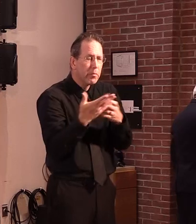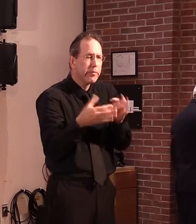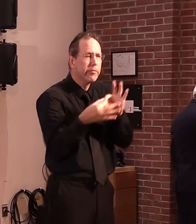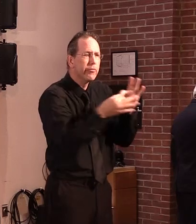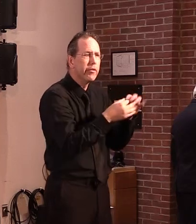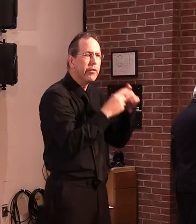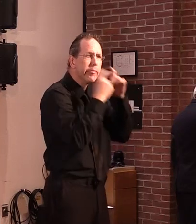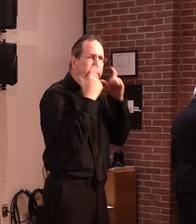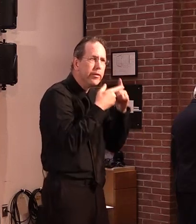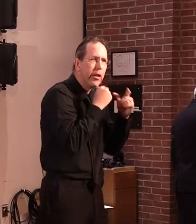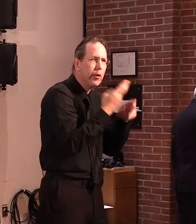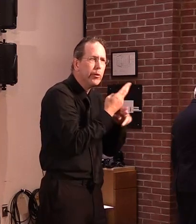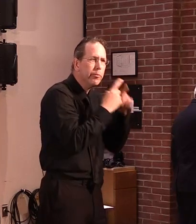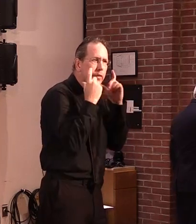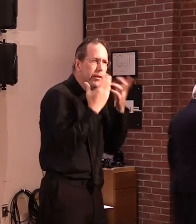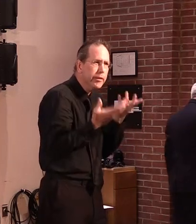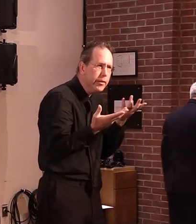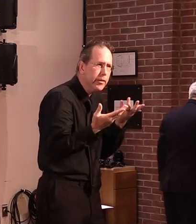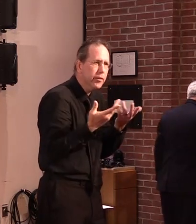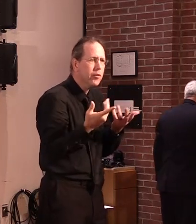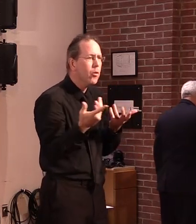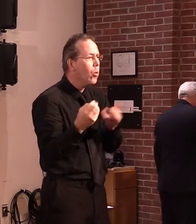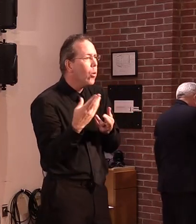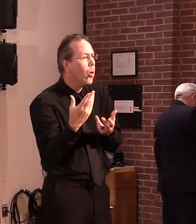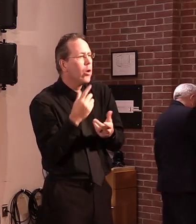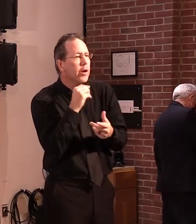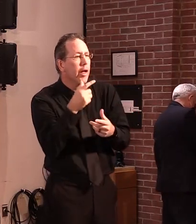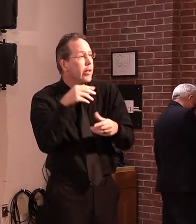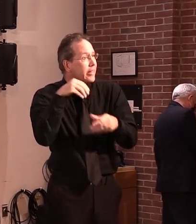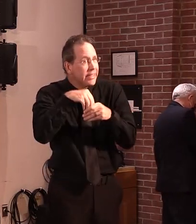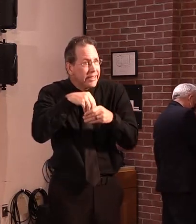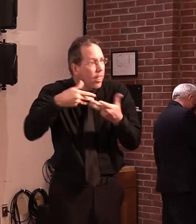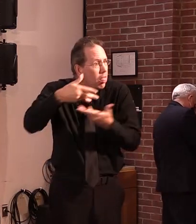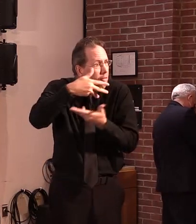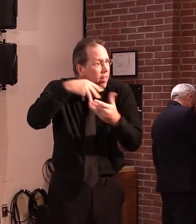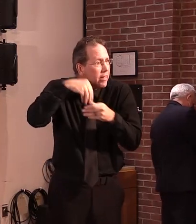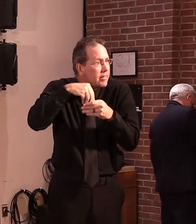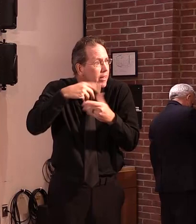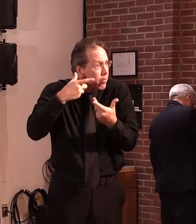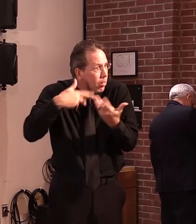indoors, and you are for prolonged periods in an indoor environment,